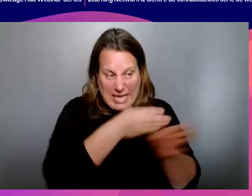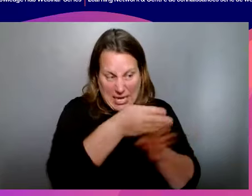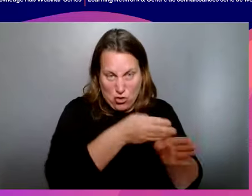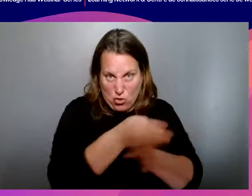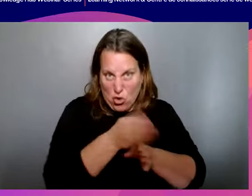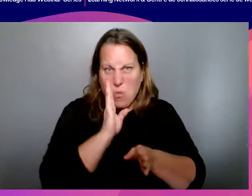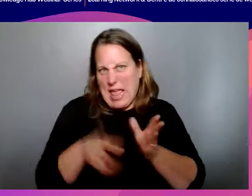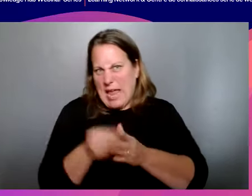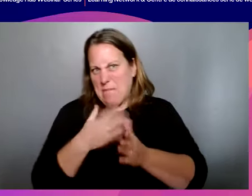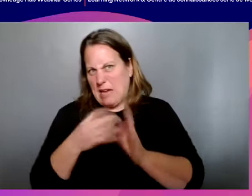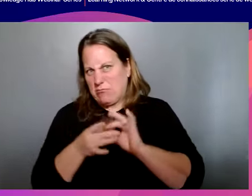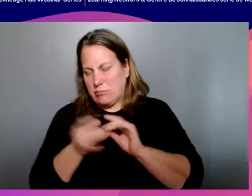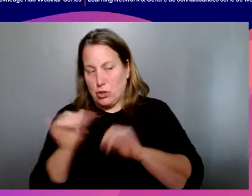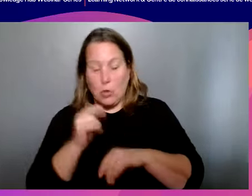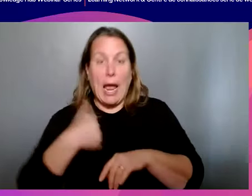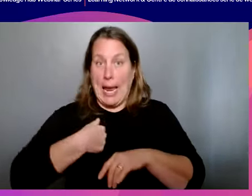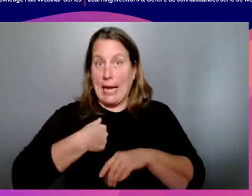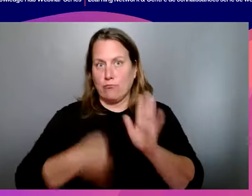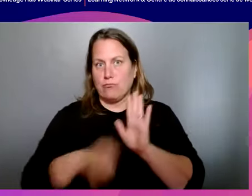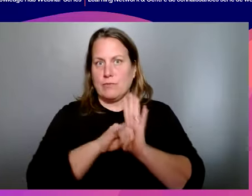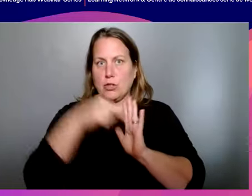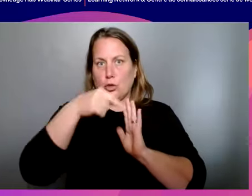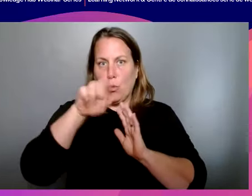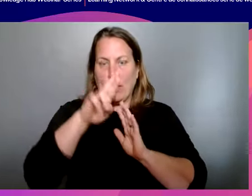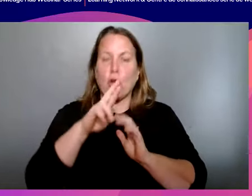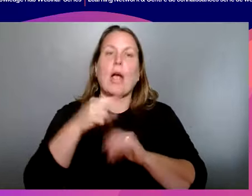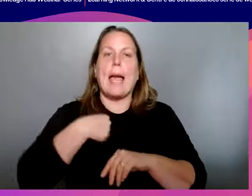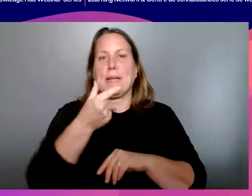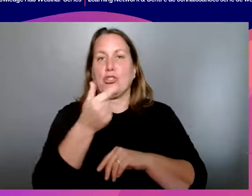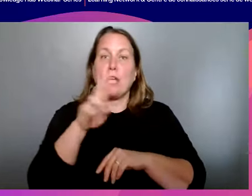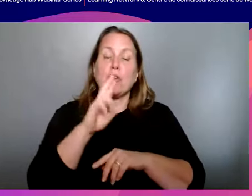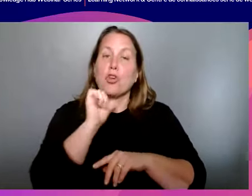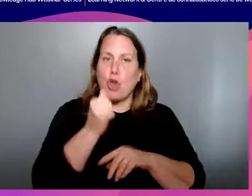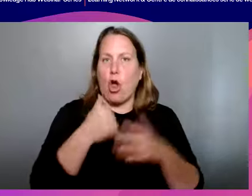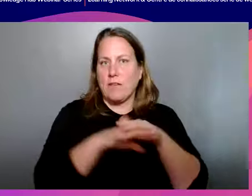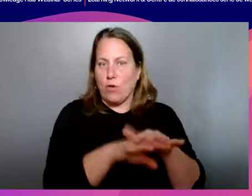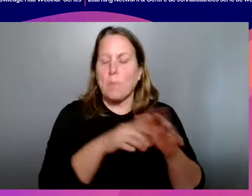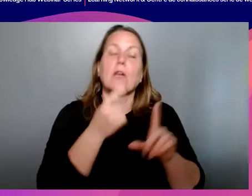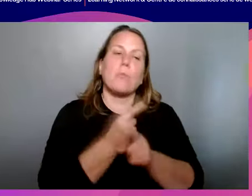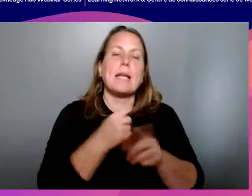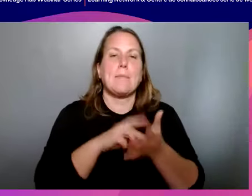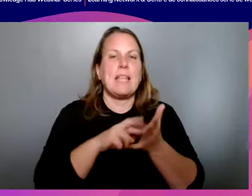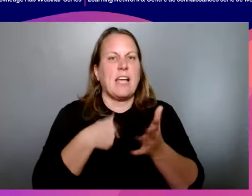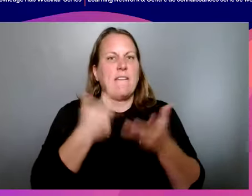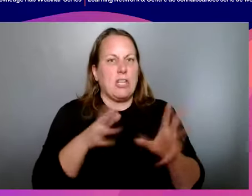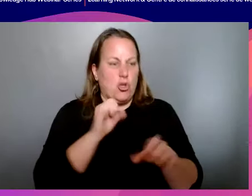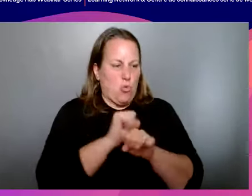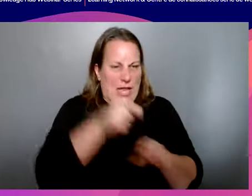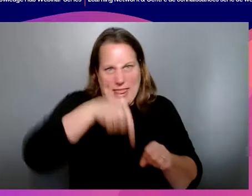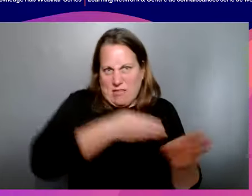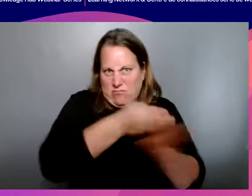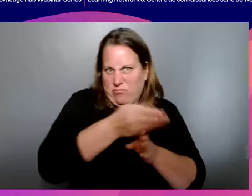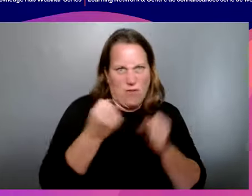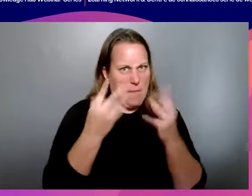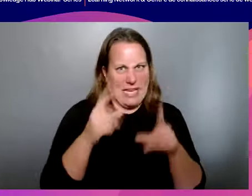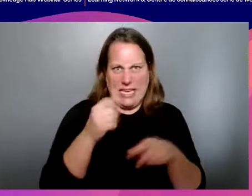So I am queer, I'm gender nonconforming, and I work in the gender-based violence sector, and I've done so for many years. For a